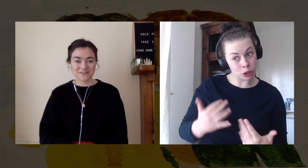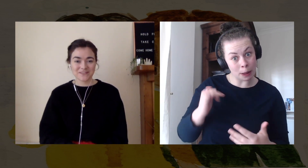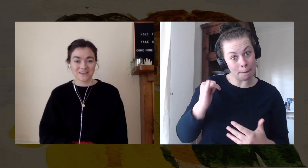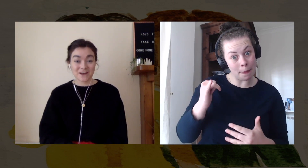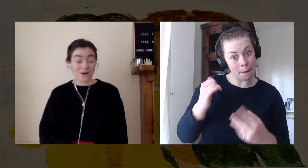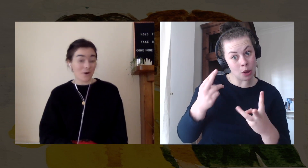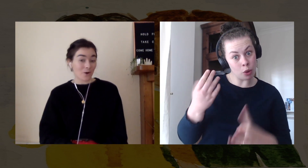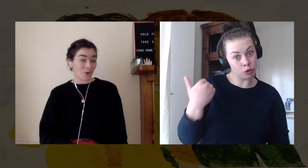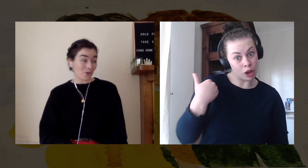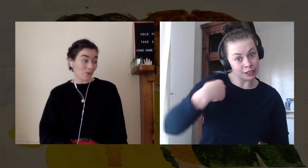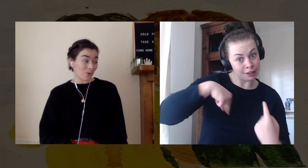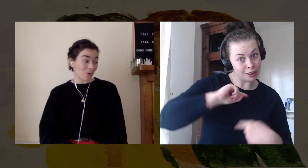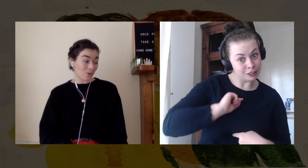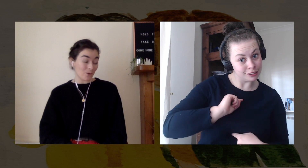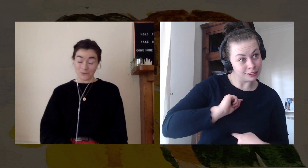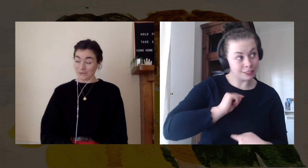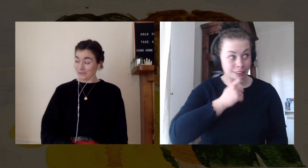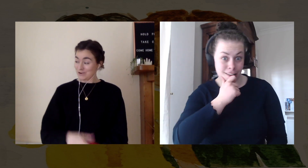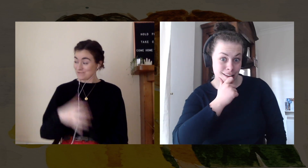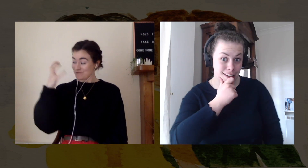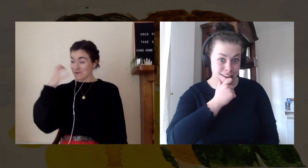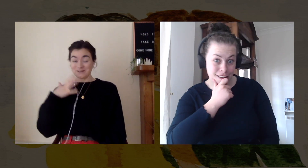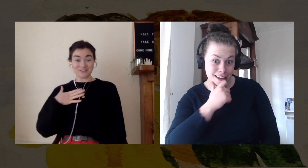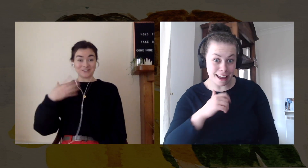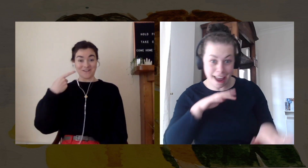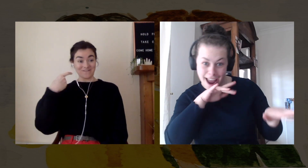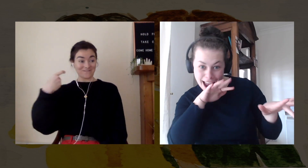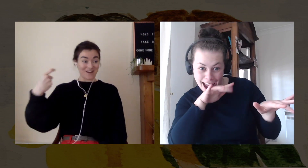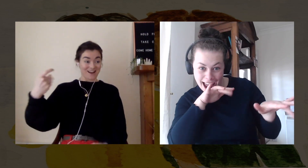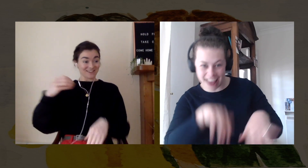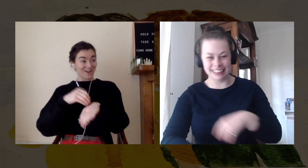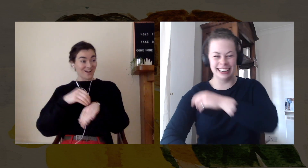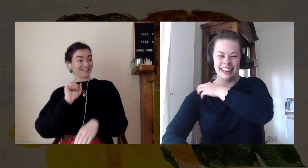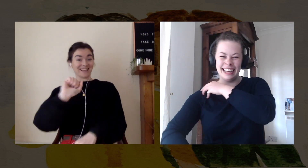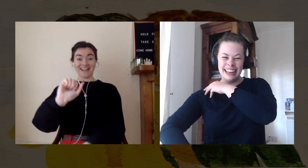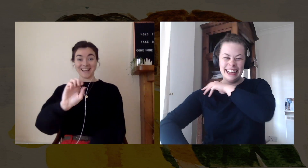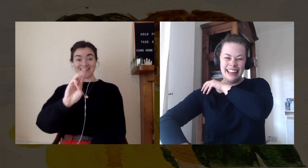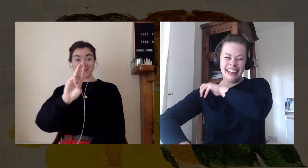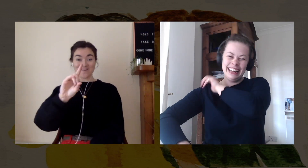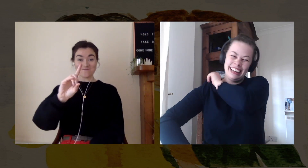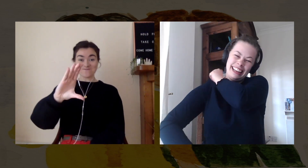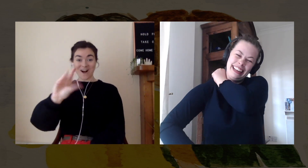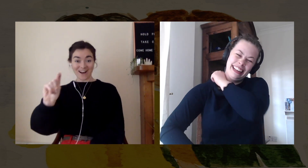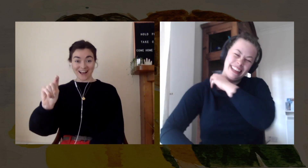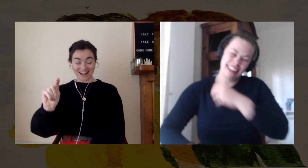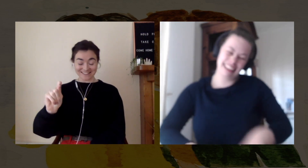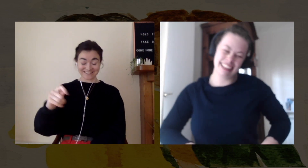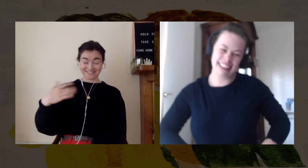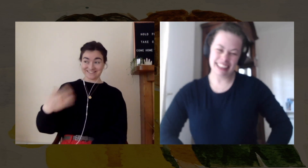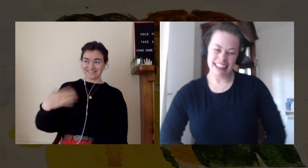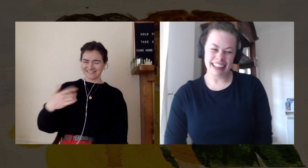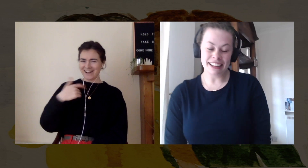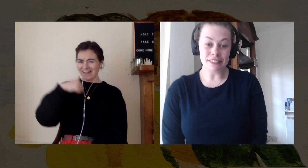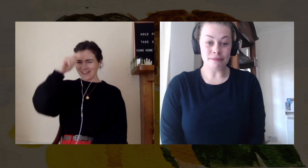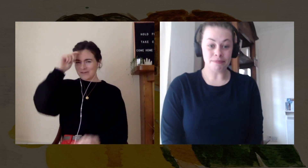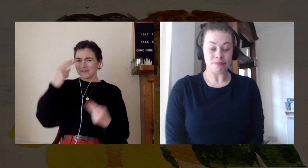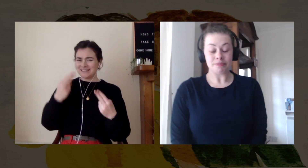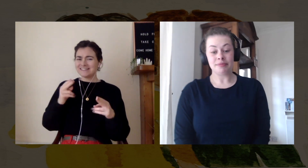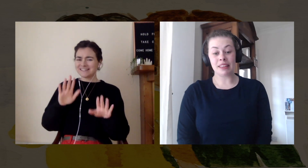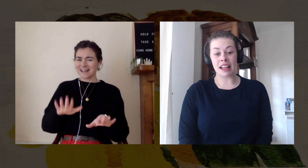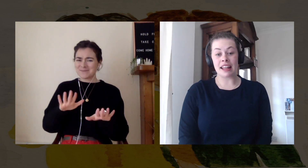God. Romy's just invited us on to Jonathan Von Ness's podcast. I think we need to calm down. Our brand isn't that big yet,